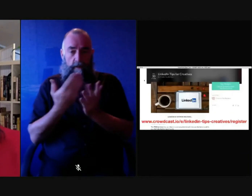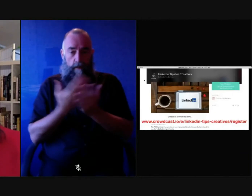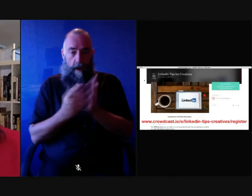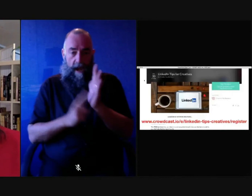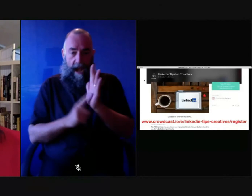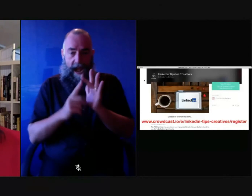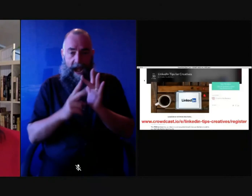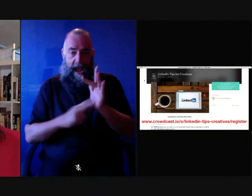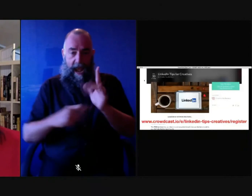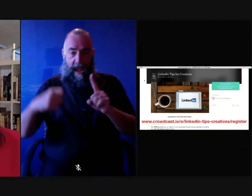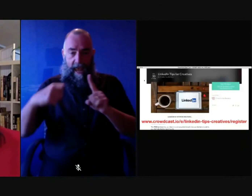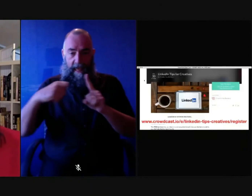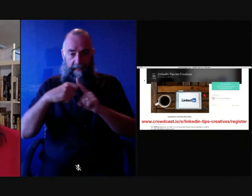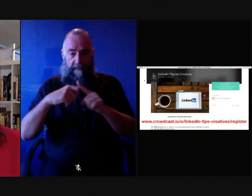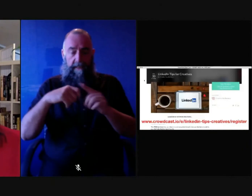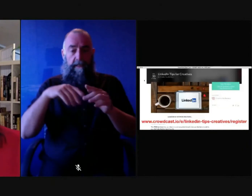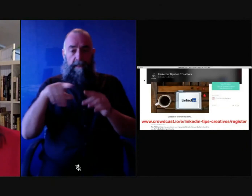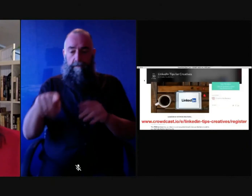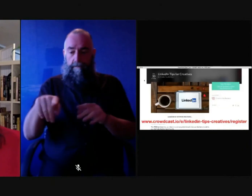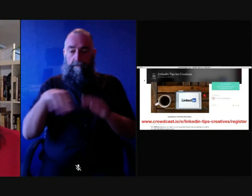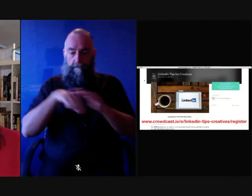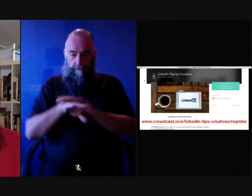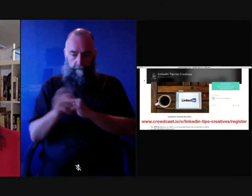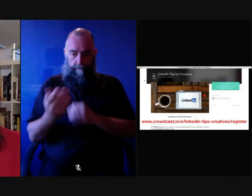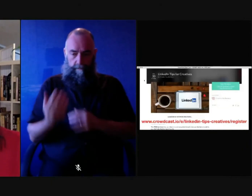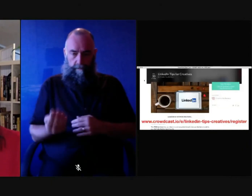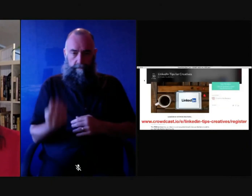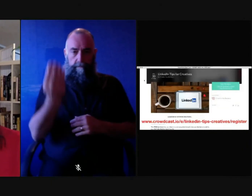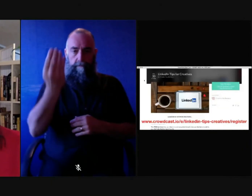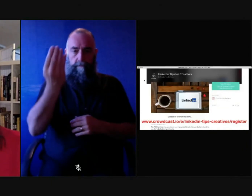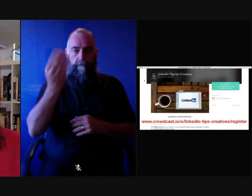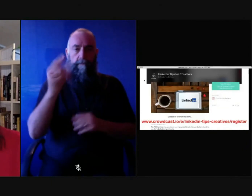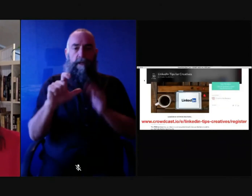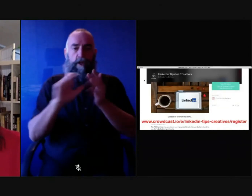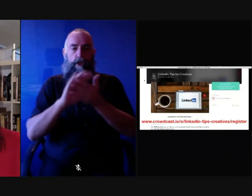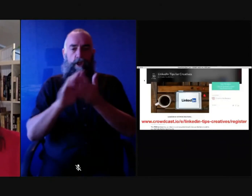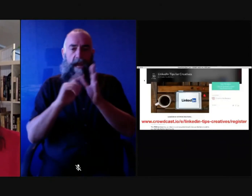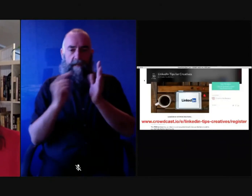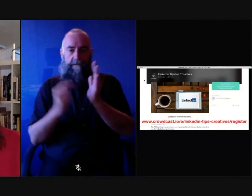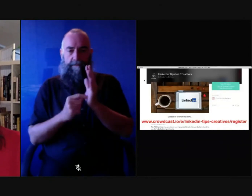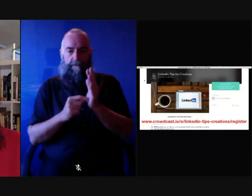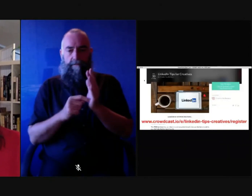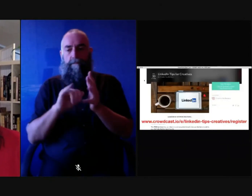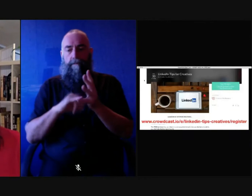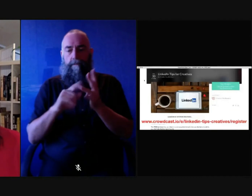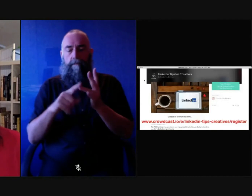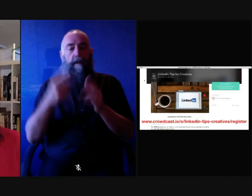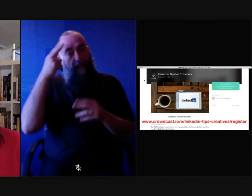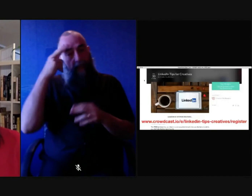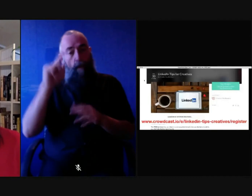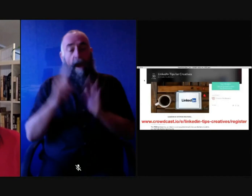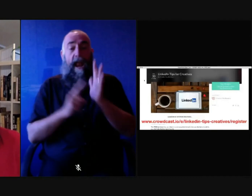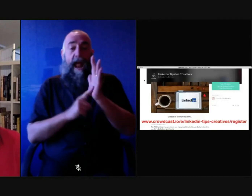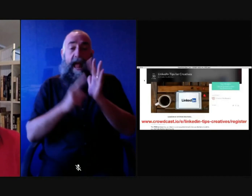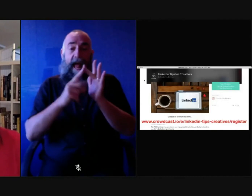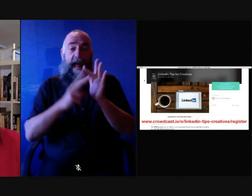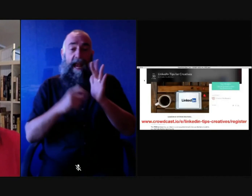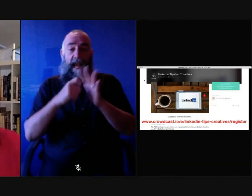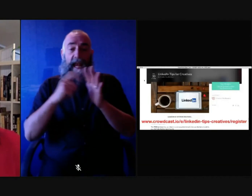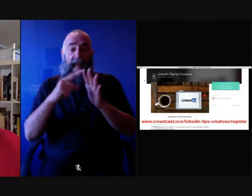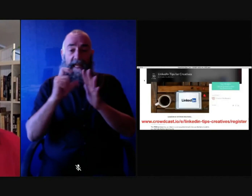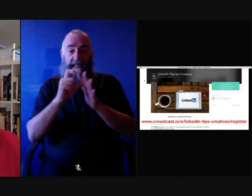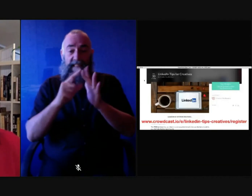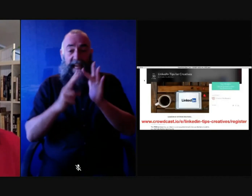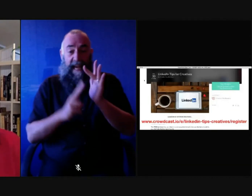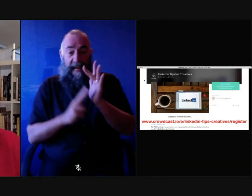on creativeplusbusiness.com, called LinkedIn Tips for Creatives. We've created this webinar specifically